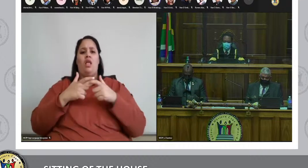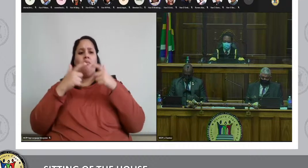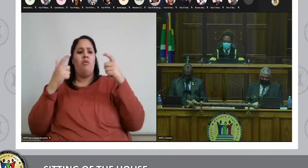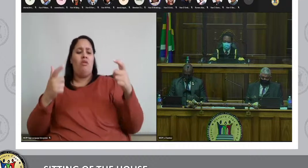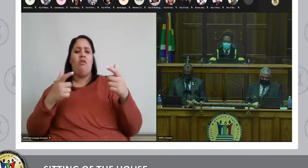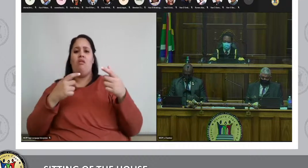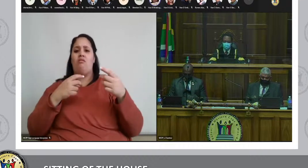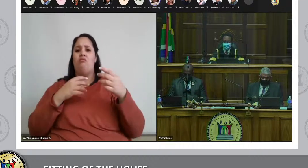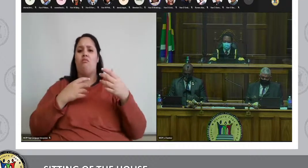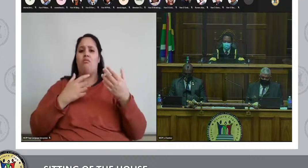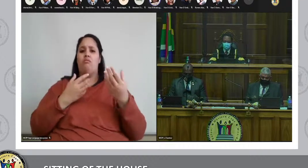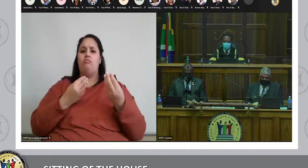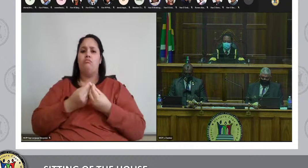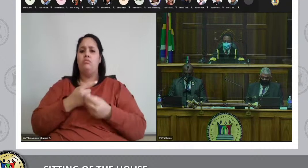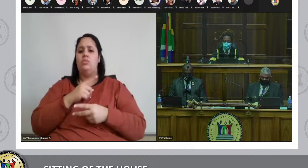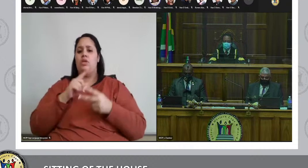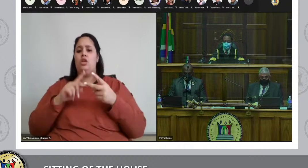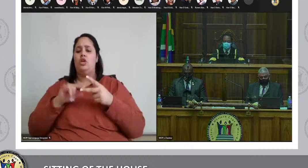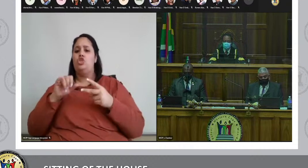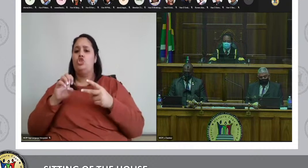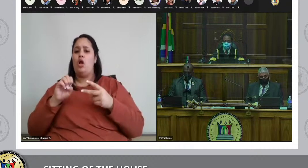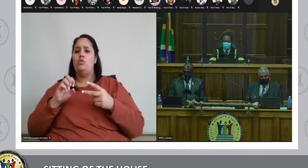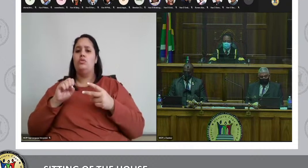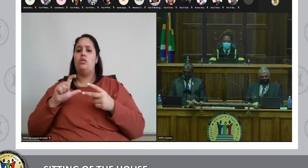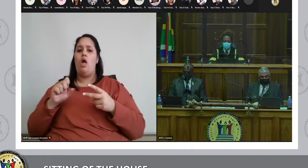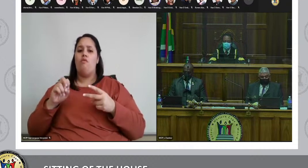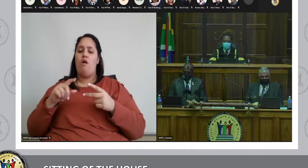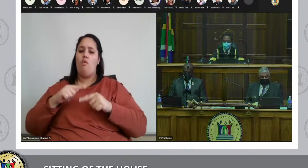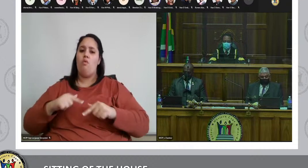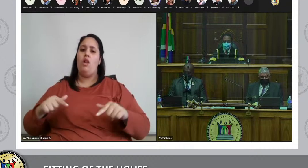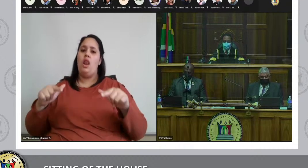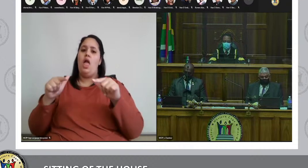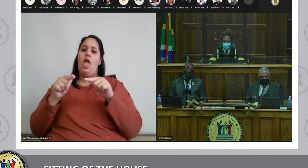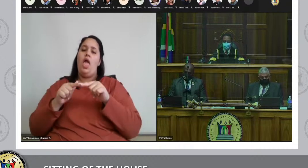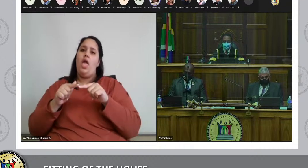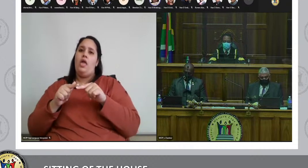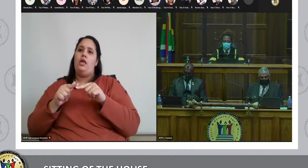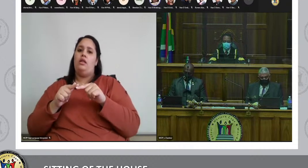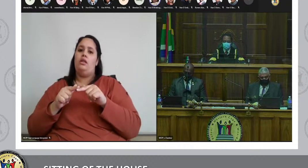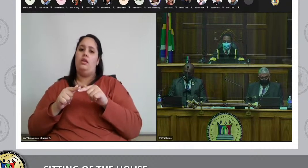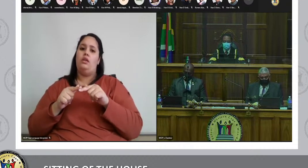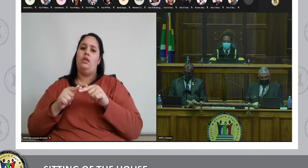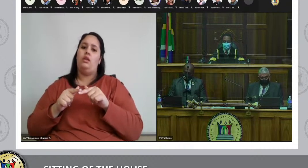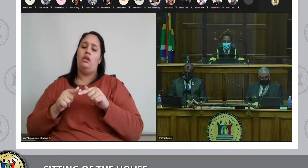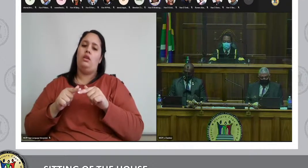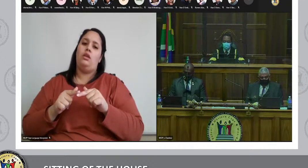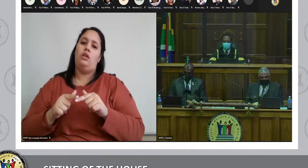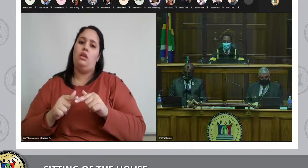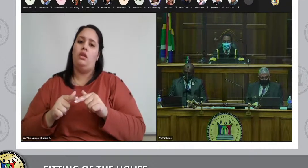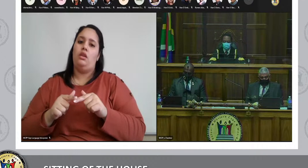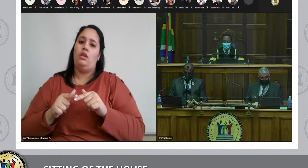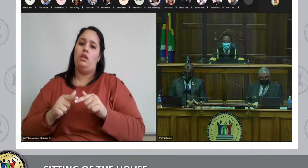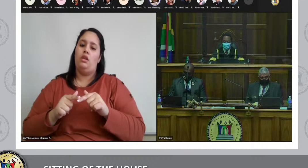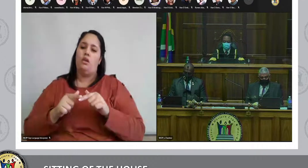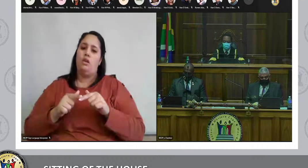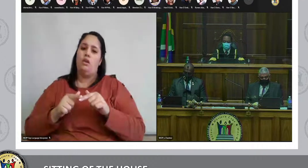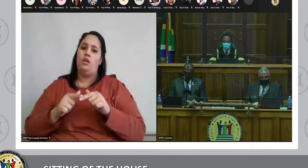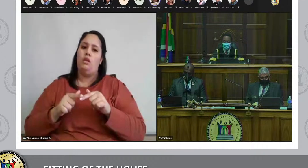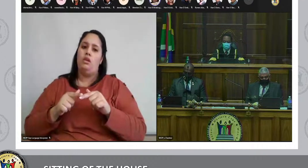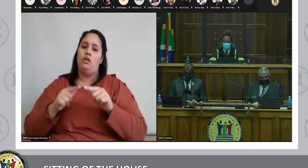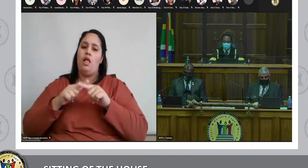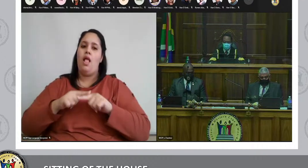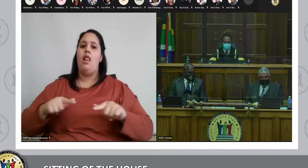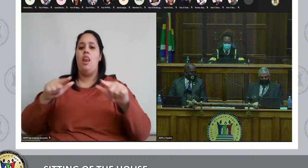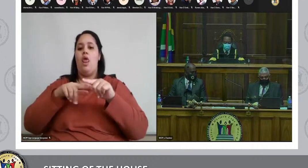Kosovo is at an advanced stage with land acquisition. concluded